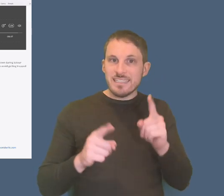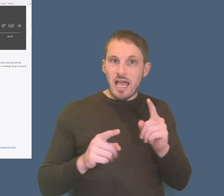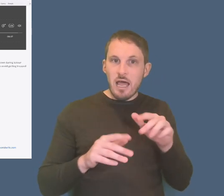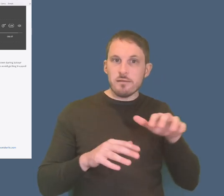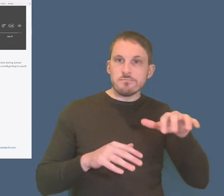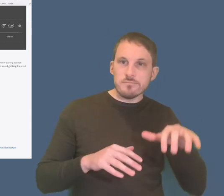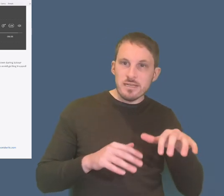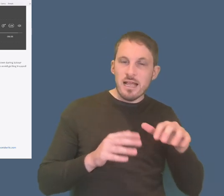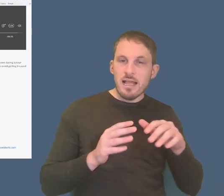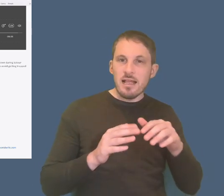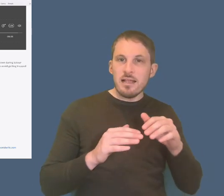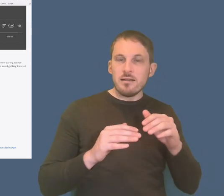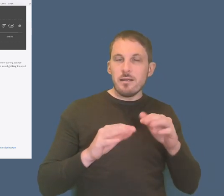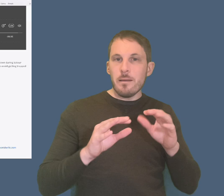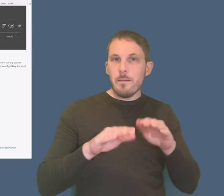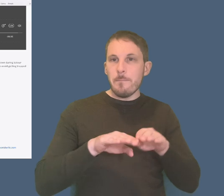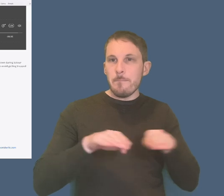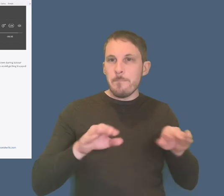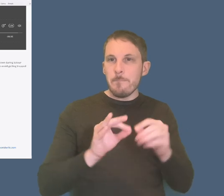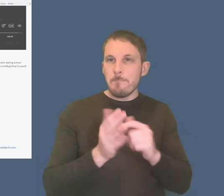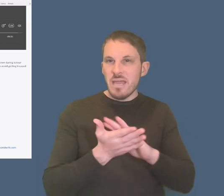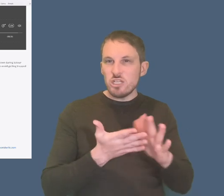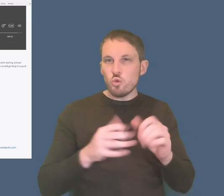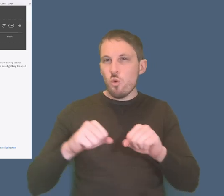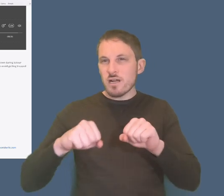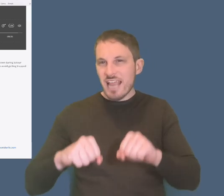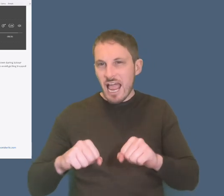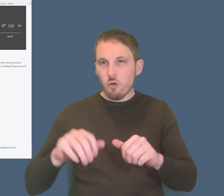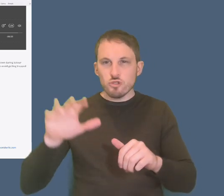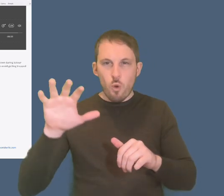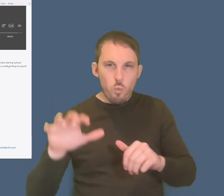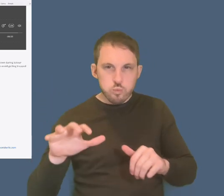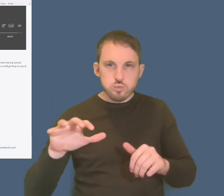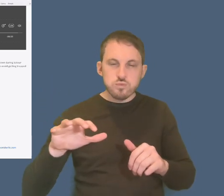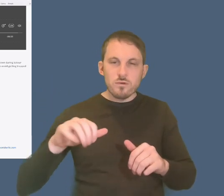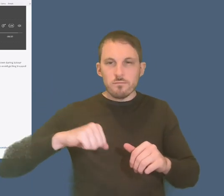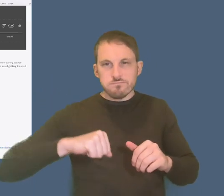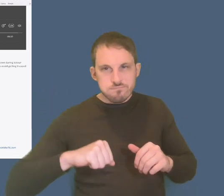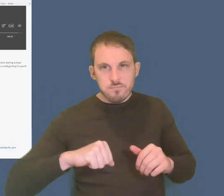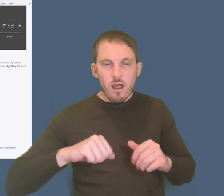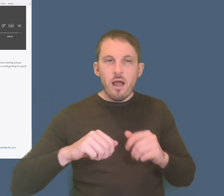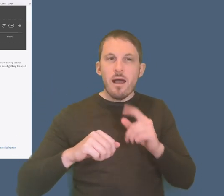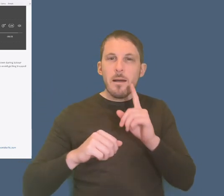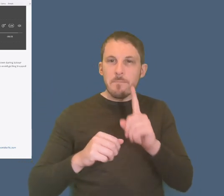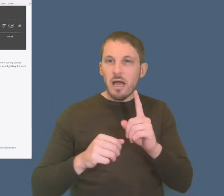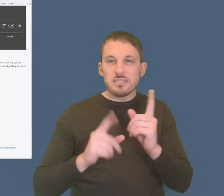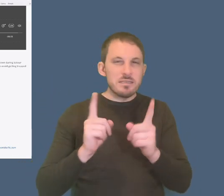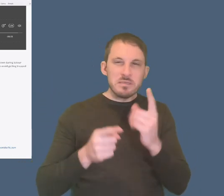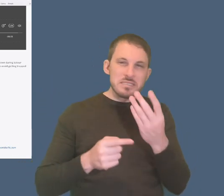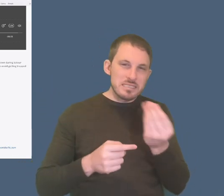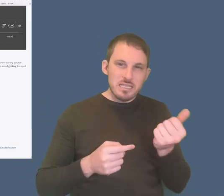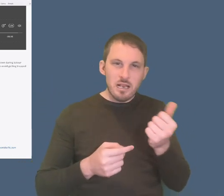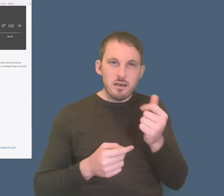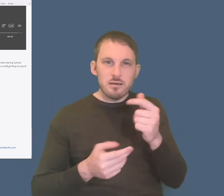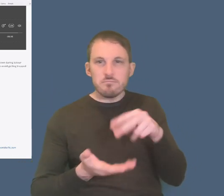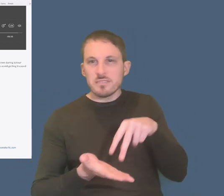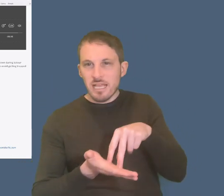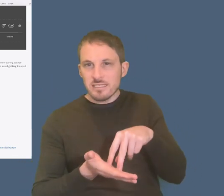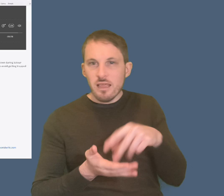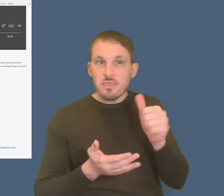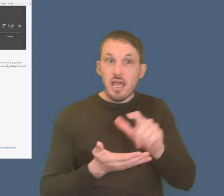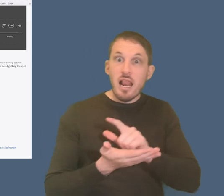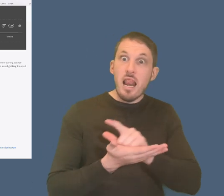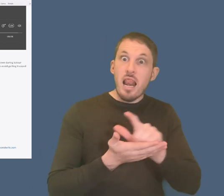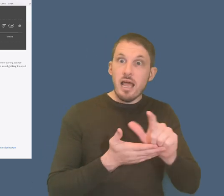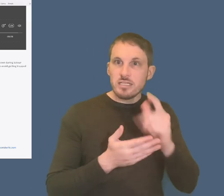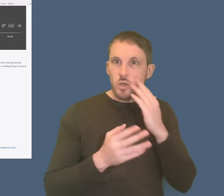things, so bench tops, couches, they sort of hold on to things, but still might adopt a standing position. And then finally, as the